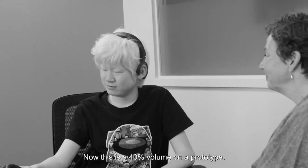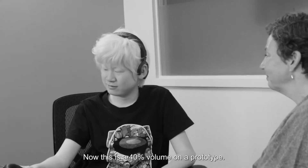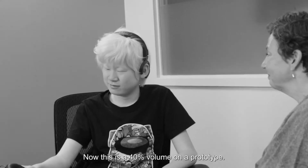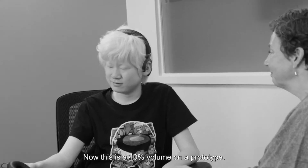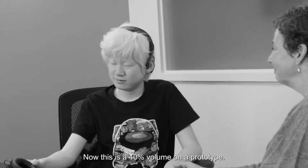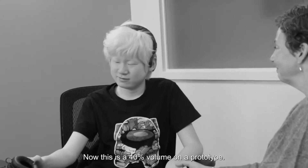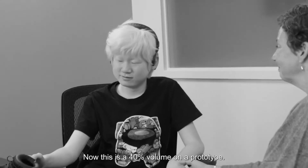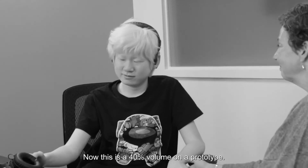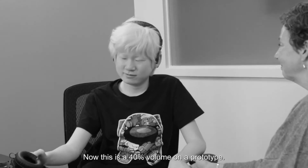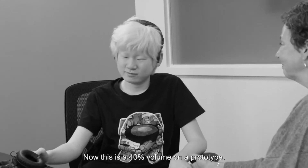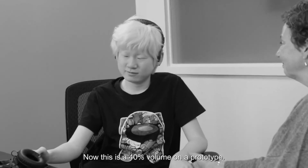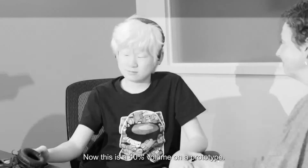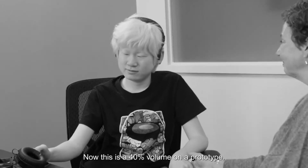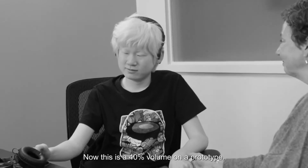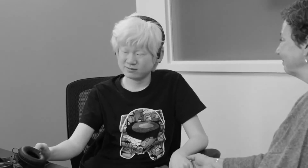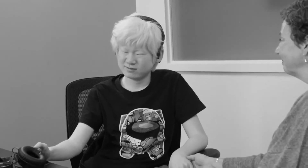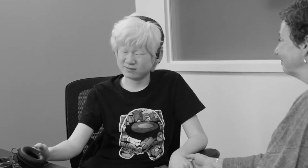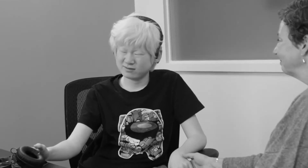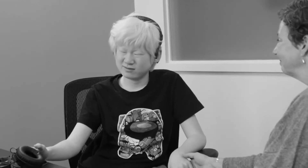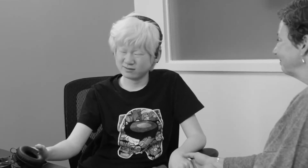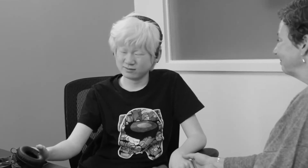volume on a prototype.